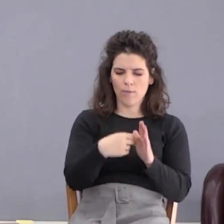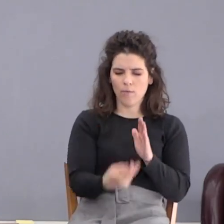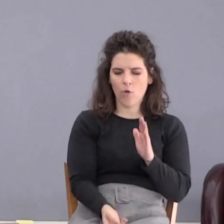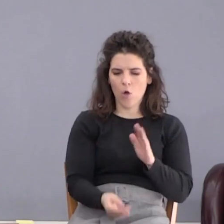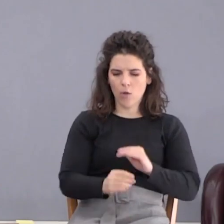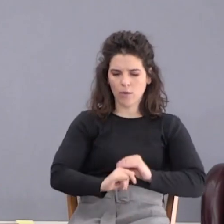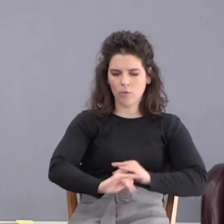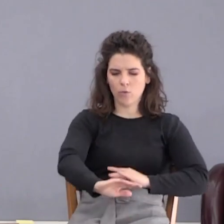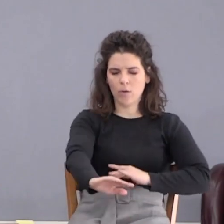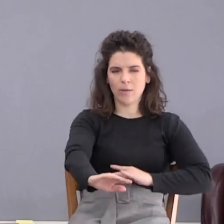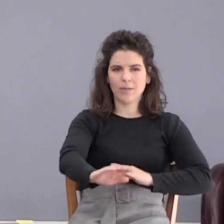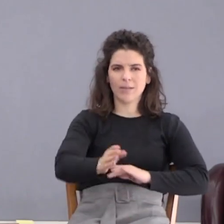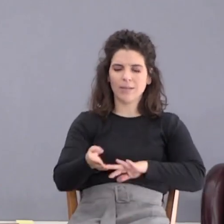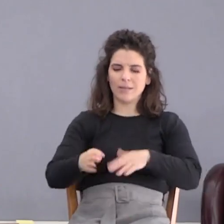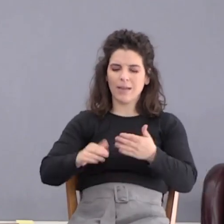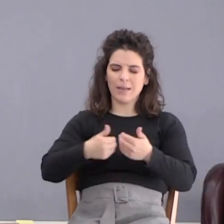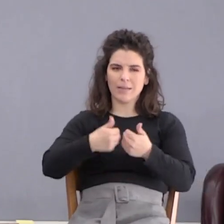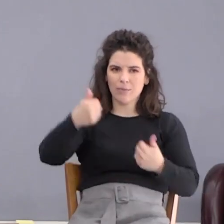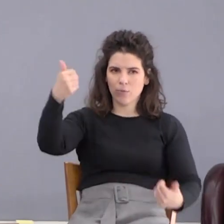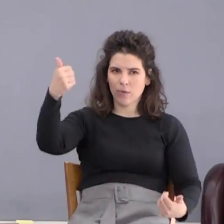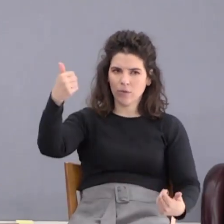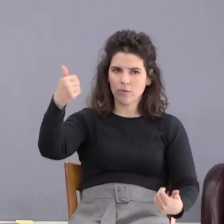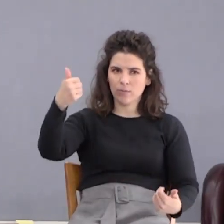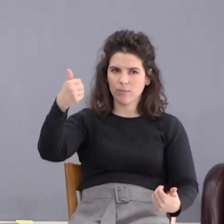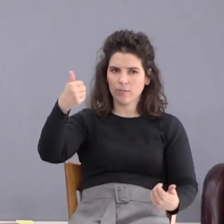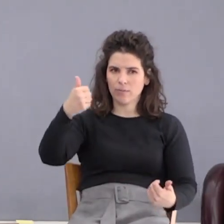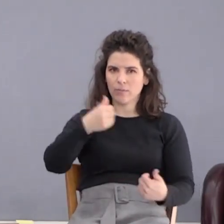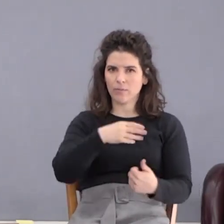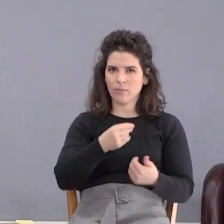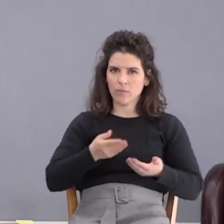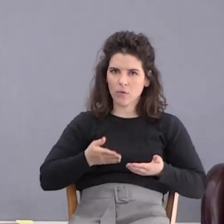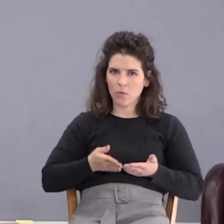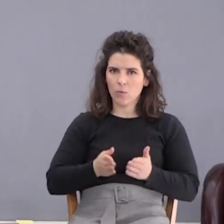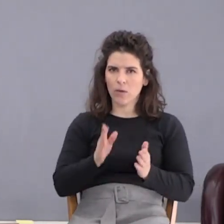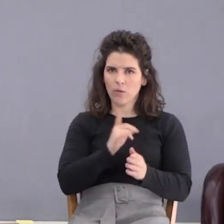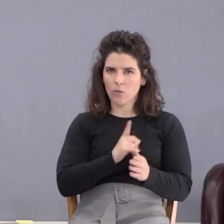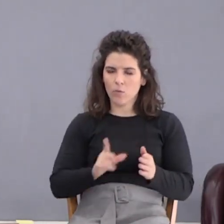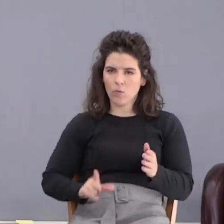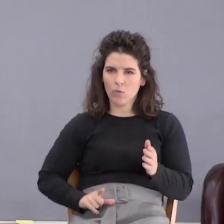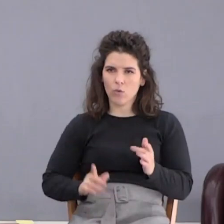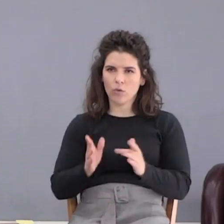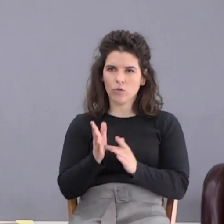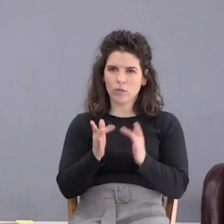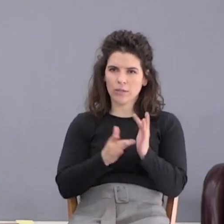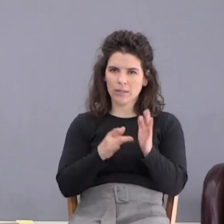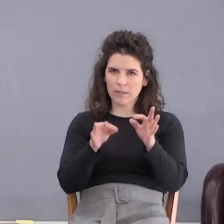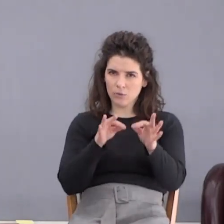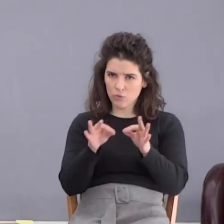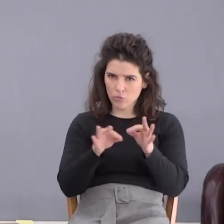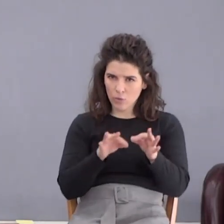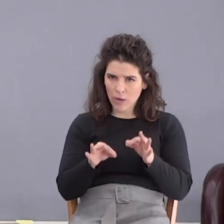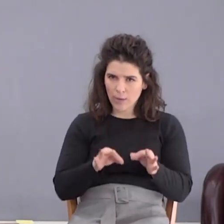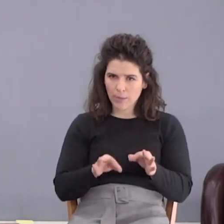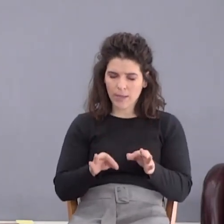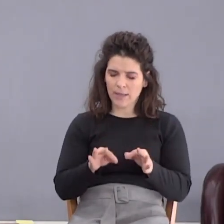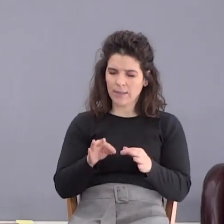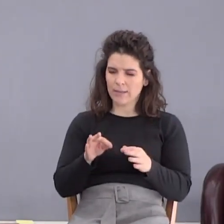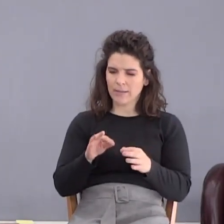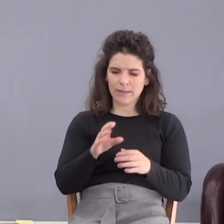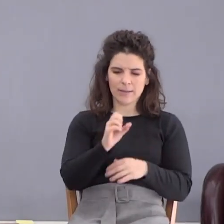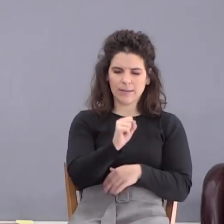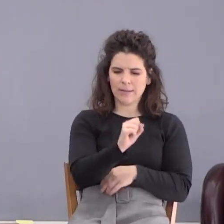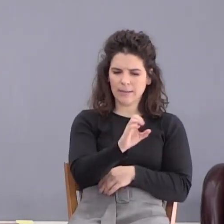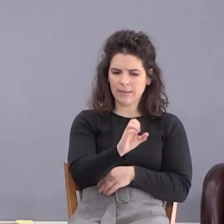Death is separation. And the way the Lord Jesus is describing this is this